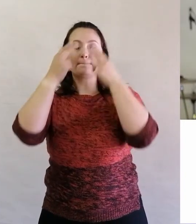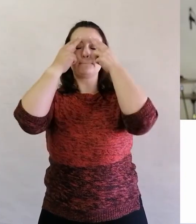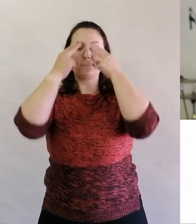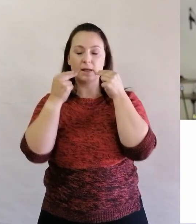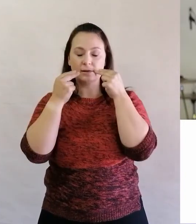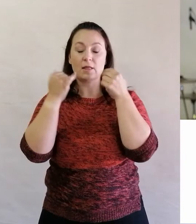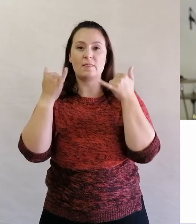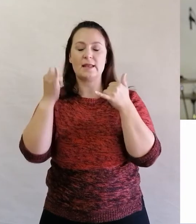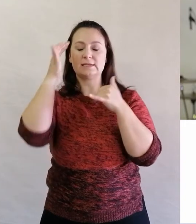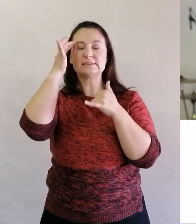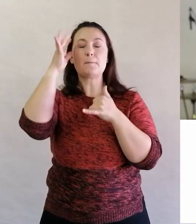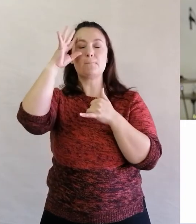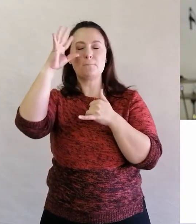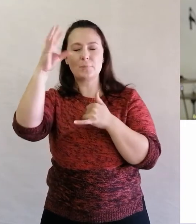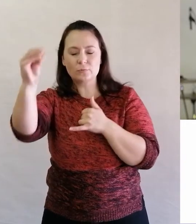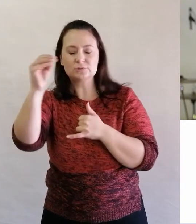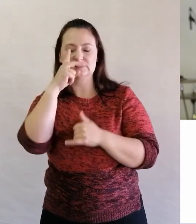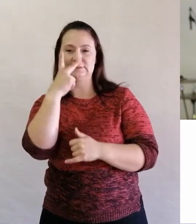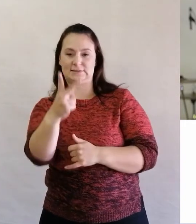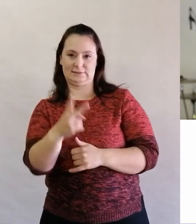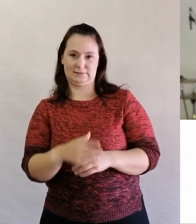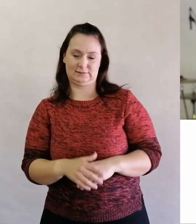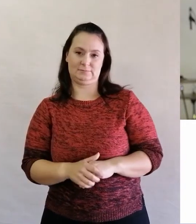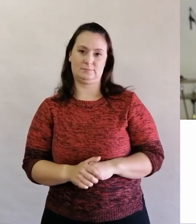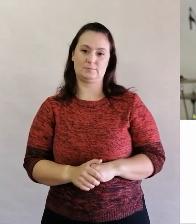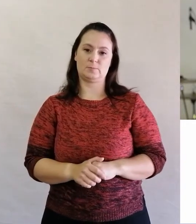spiritually. So